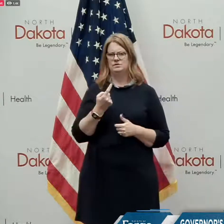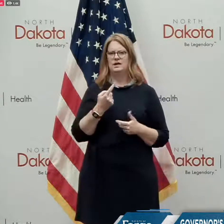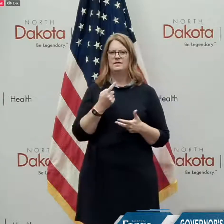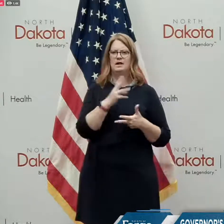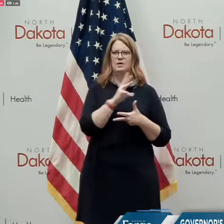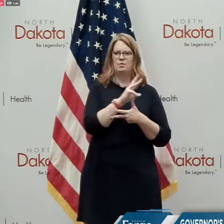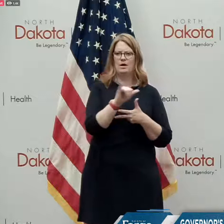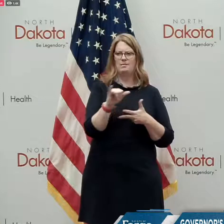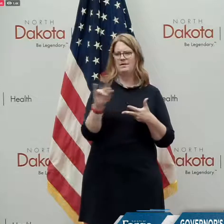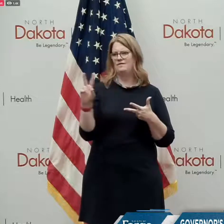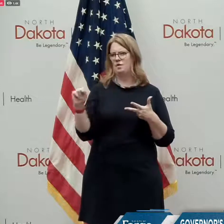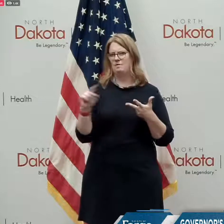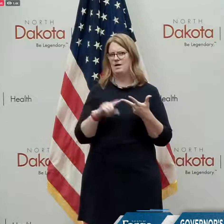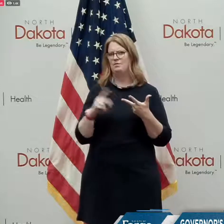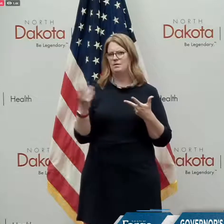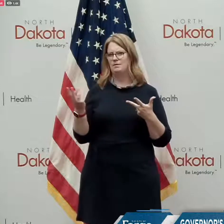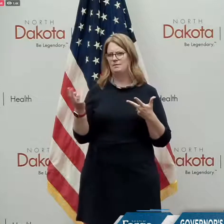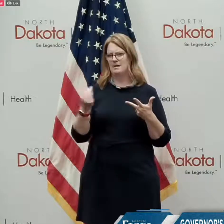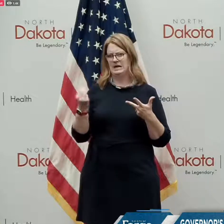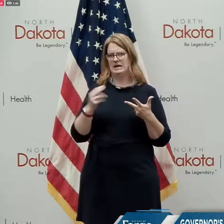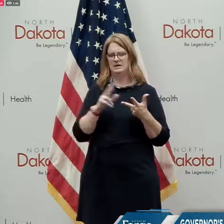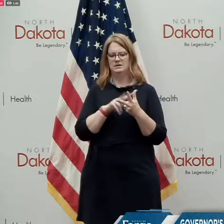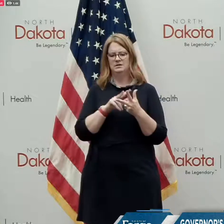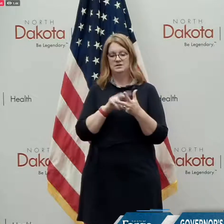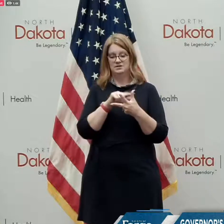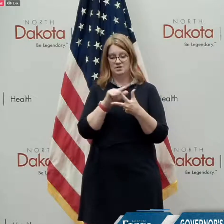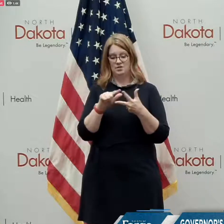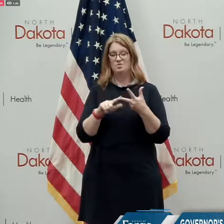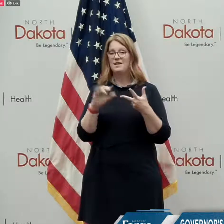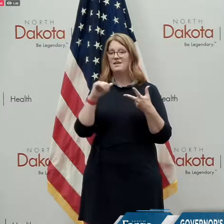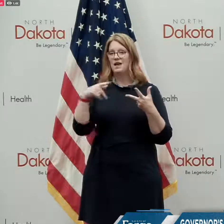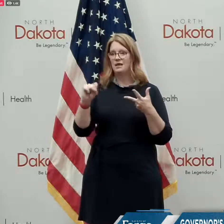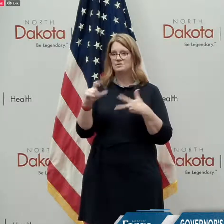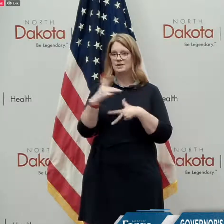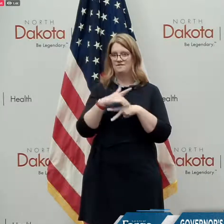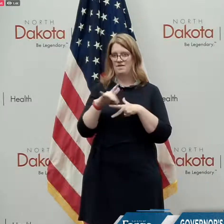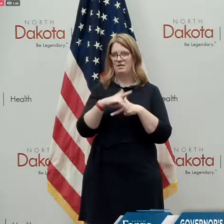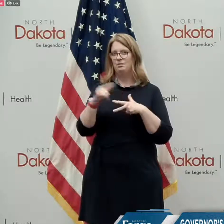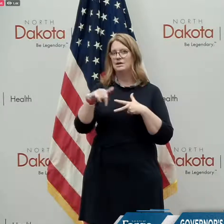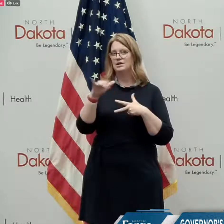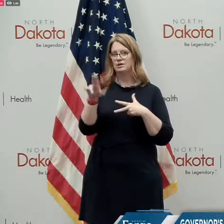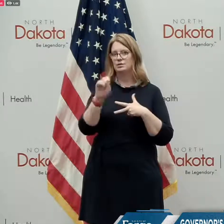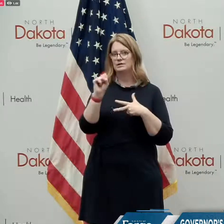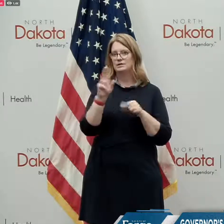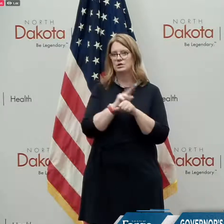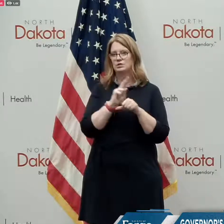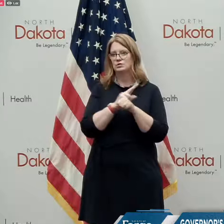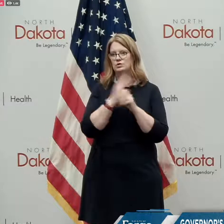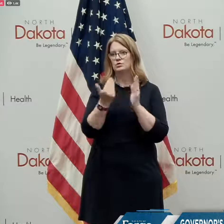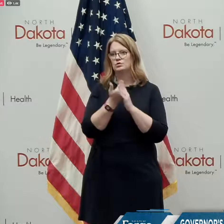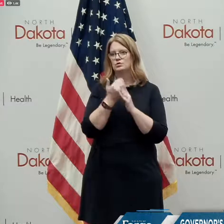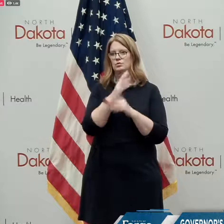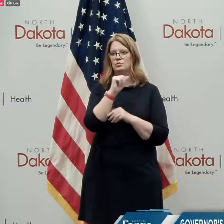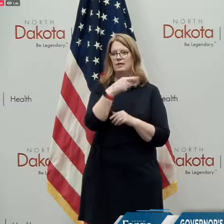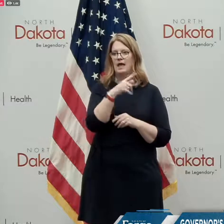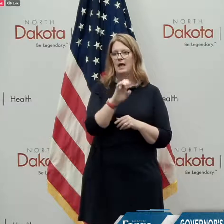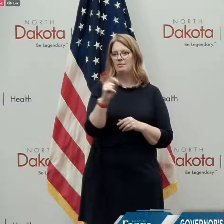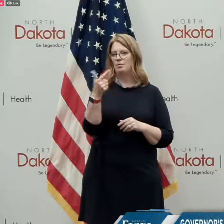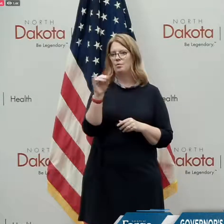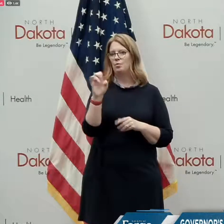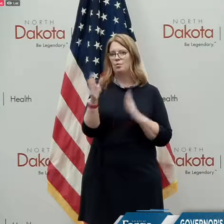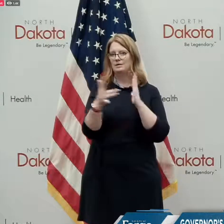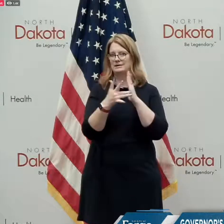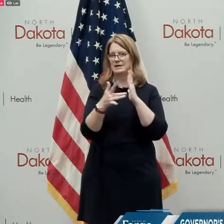Monday. So right now there should be only 3 apps available in the US that use the new Apple Google technology, as